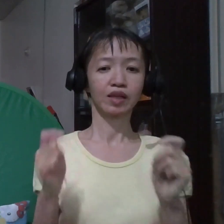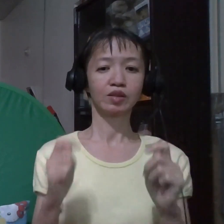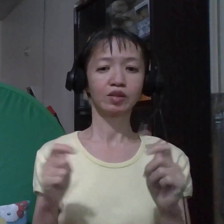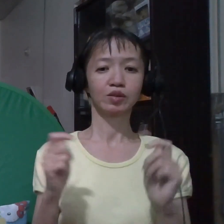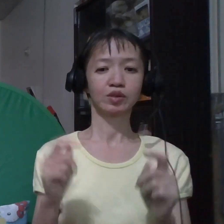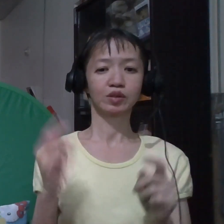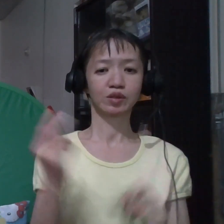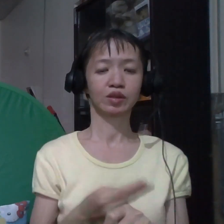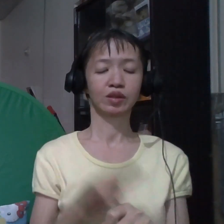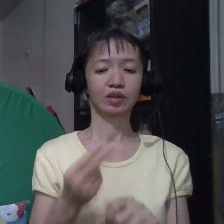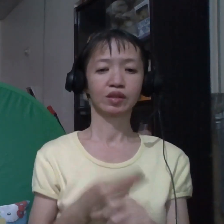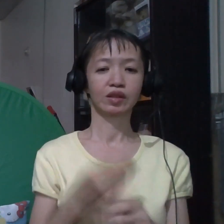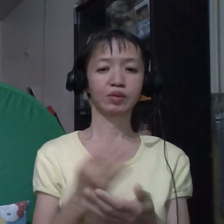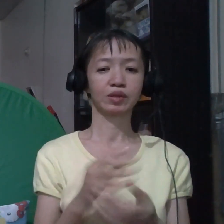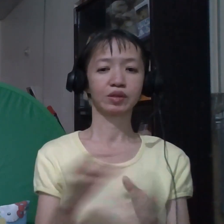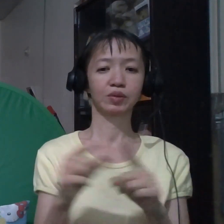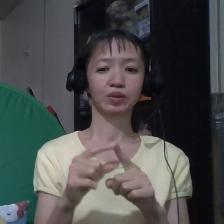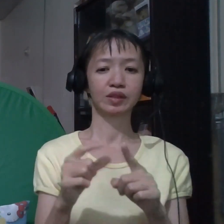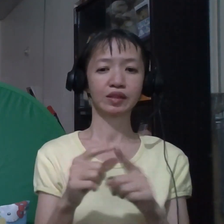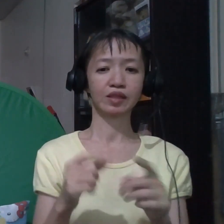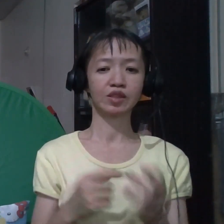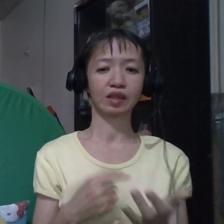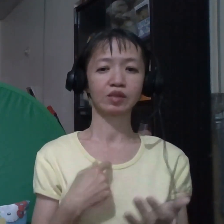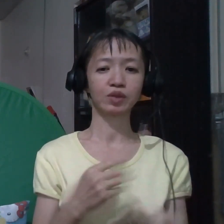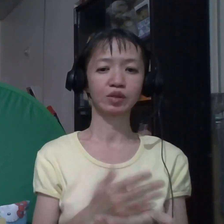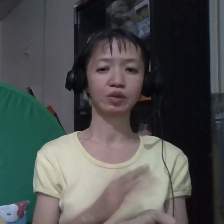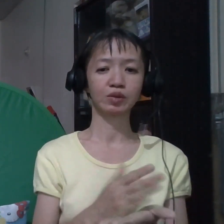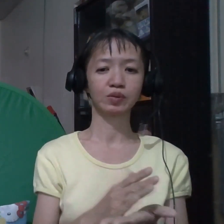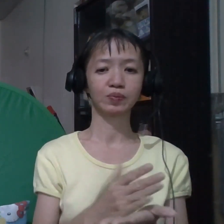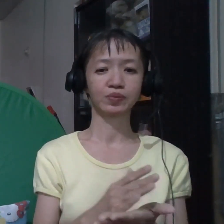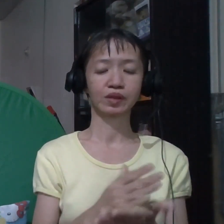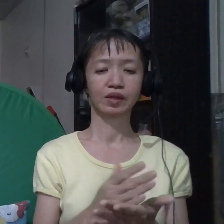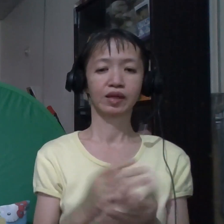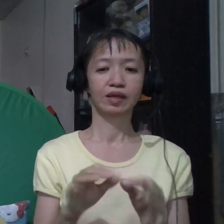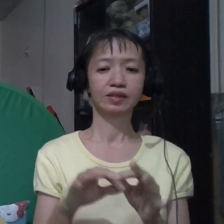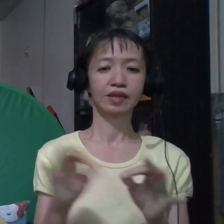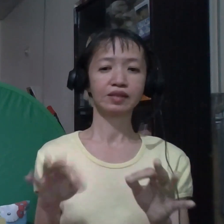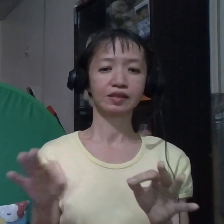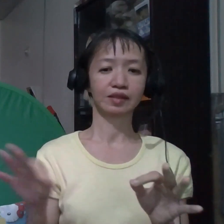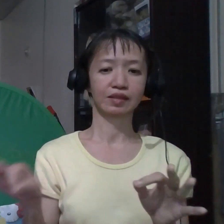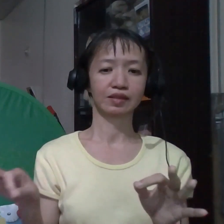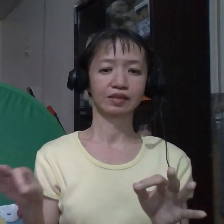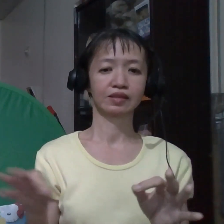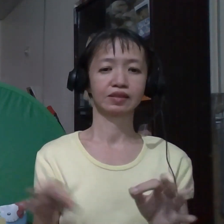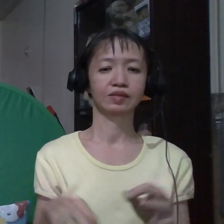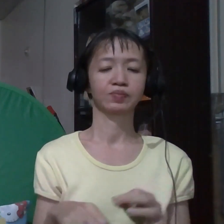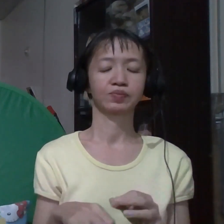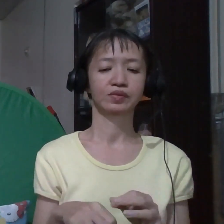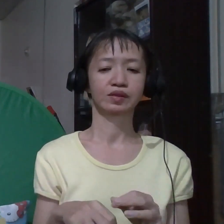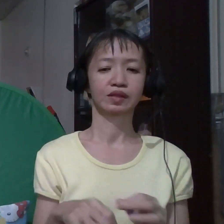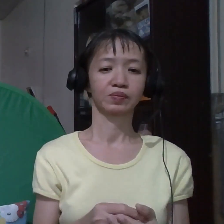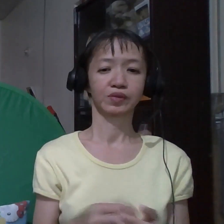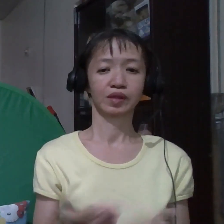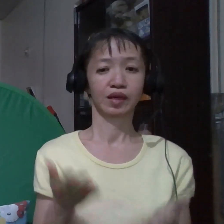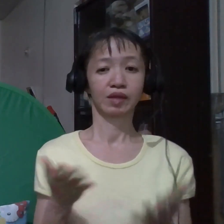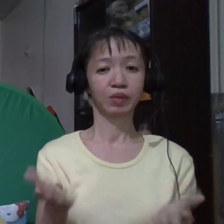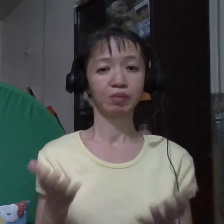to use the words that I shared with you in sentences. And